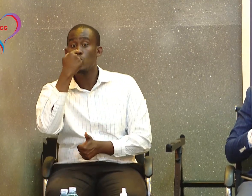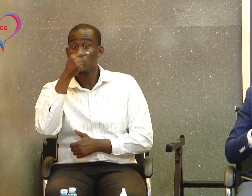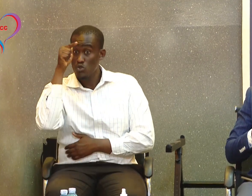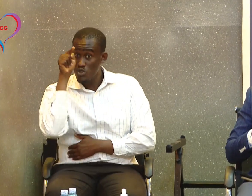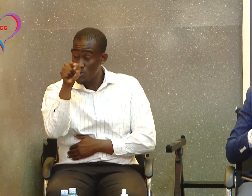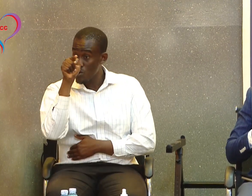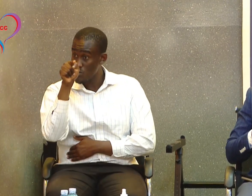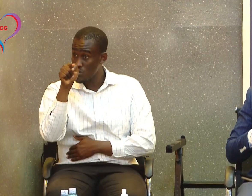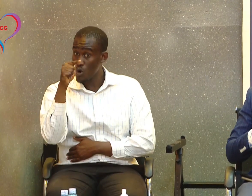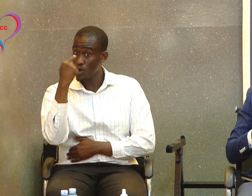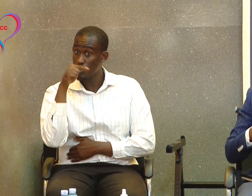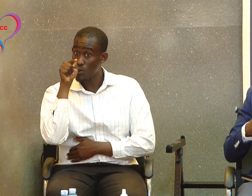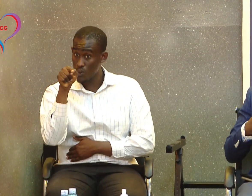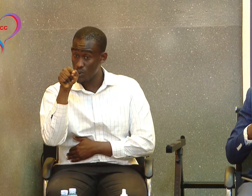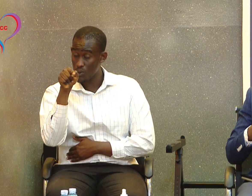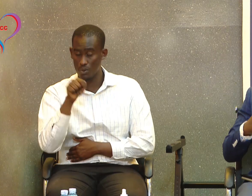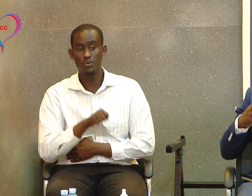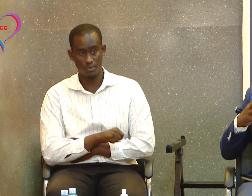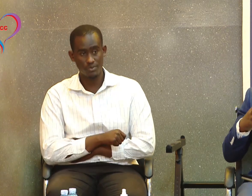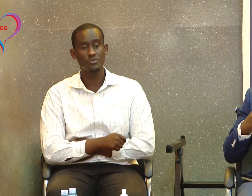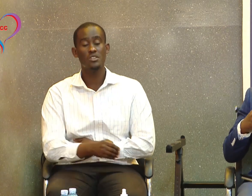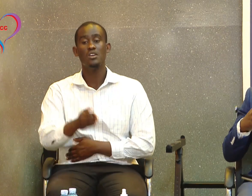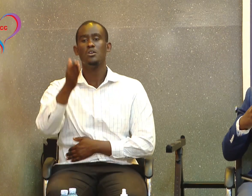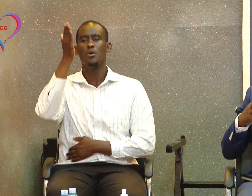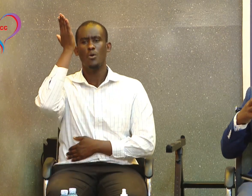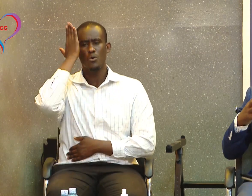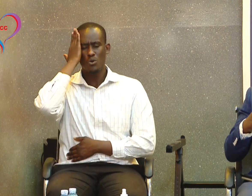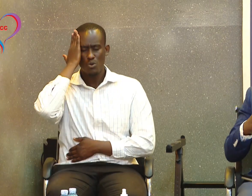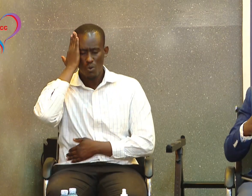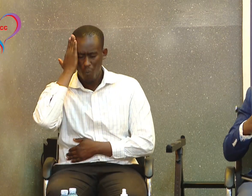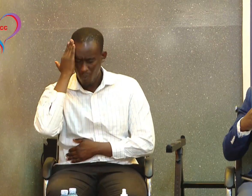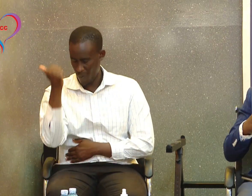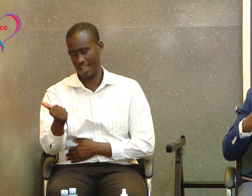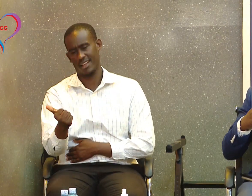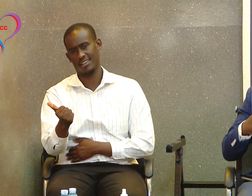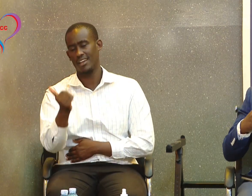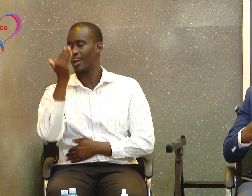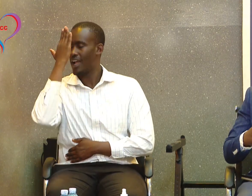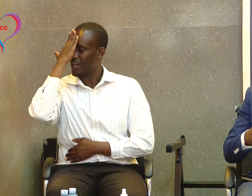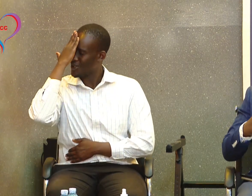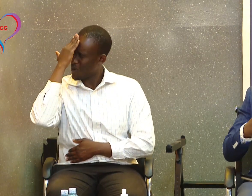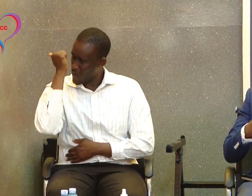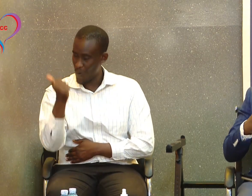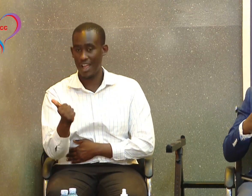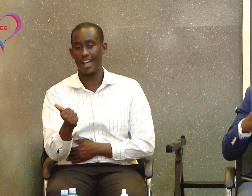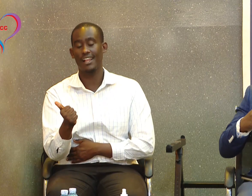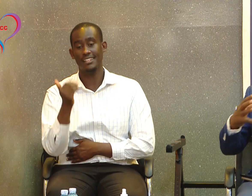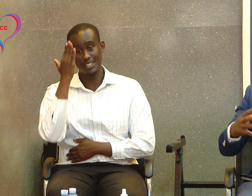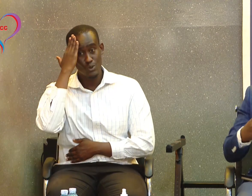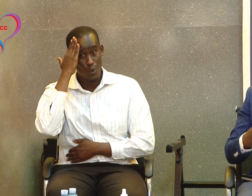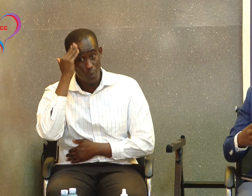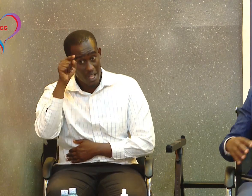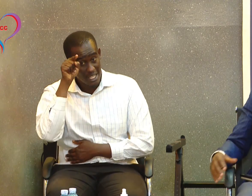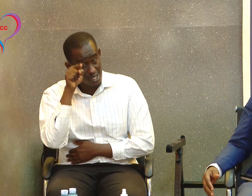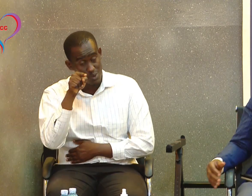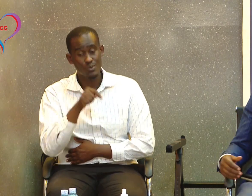n'otegeera gwani, you get to know what will help you achieve or help you become better in what in that which